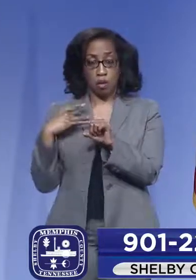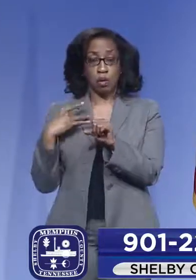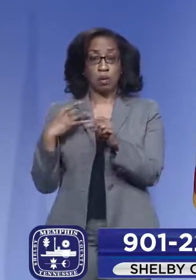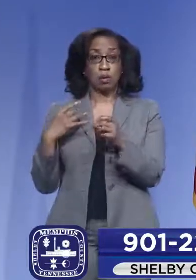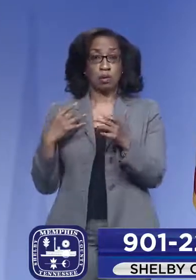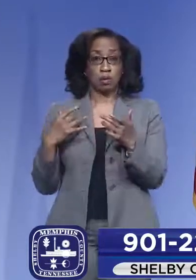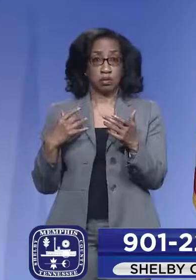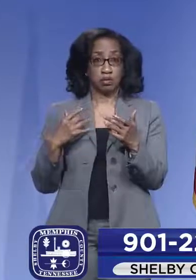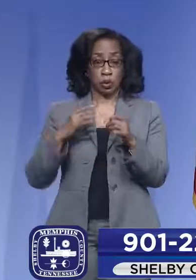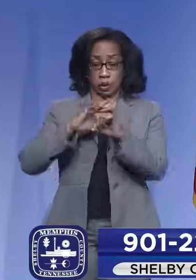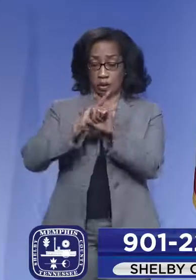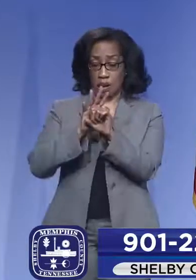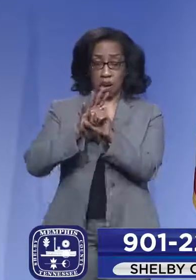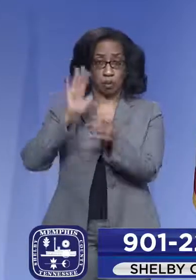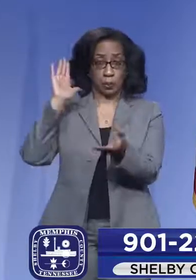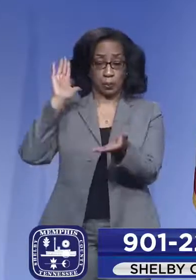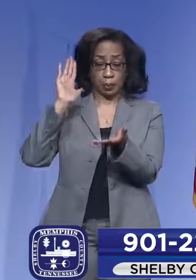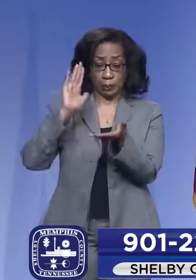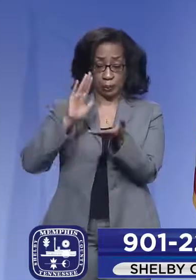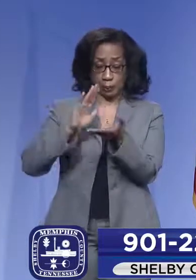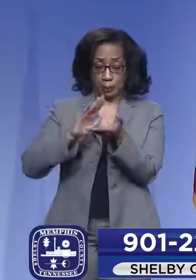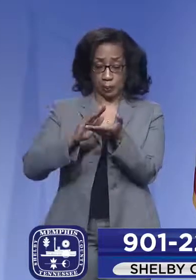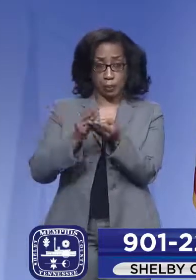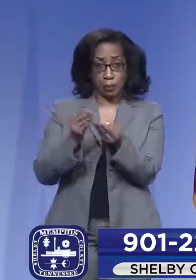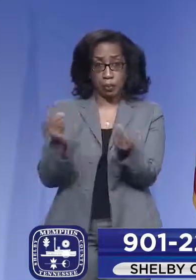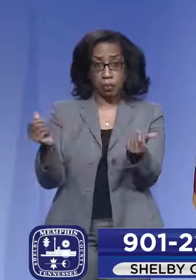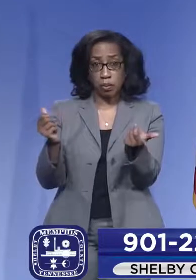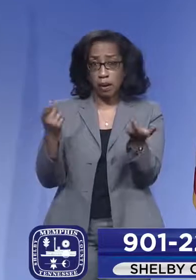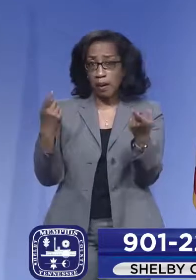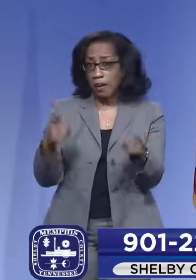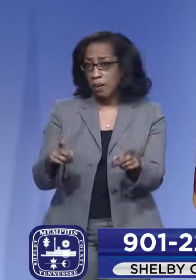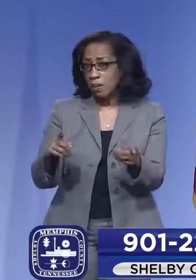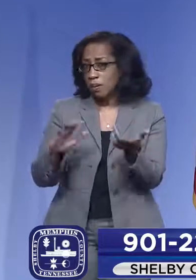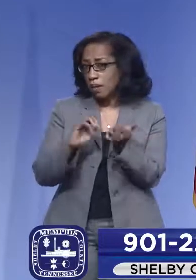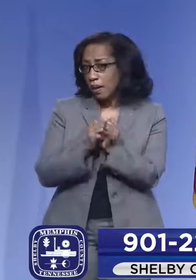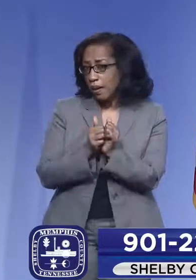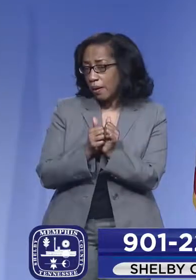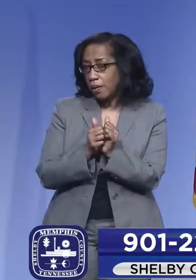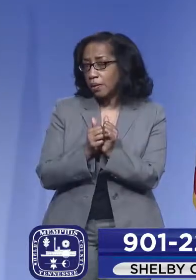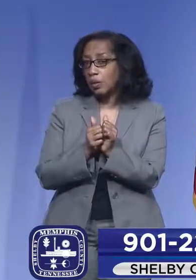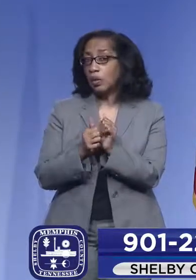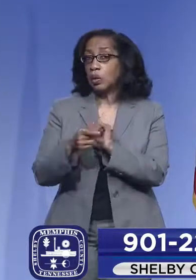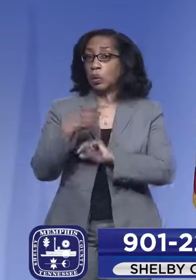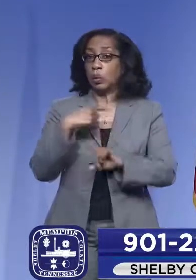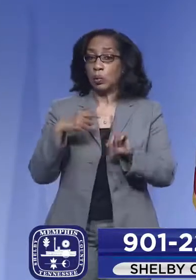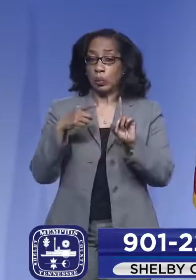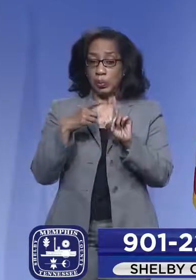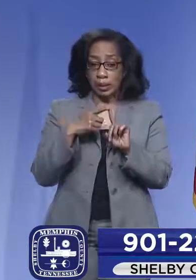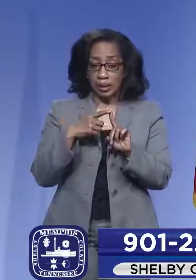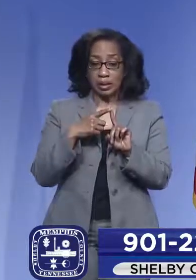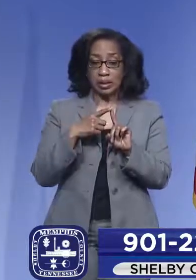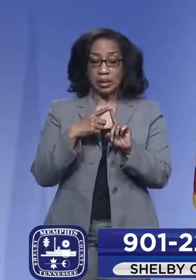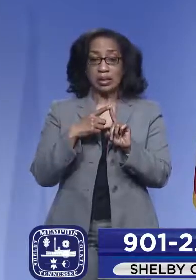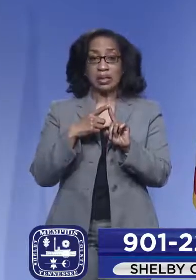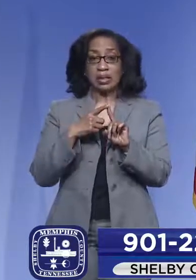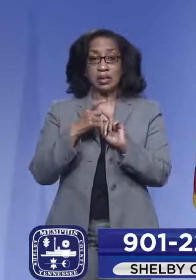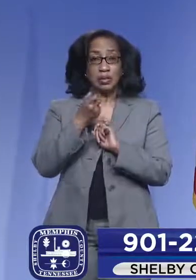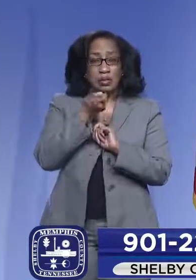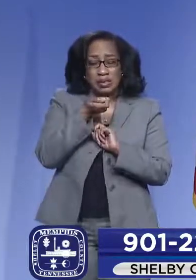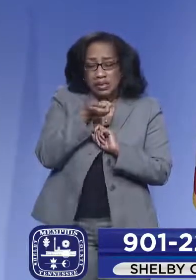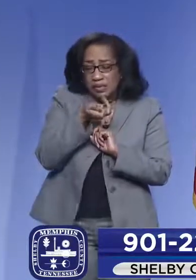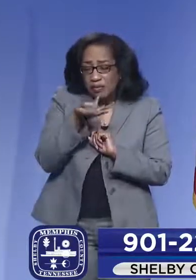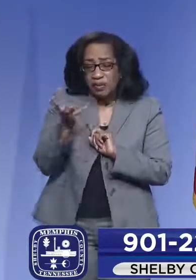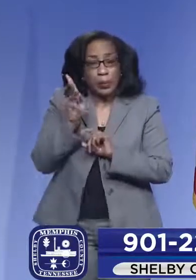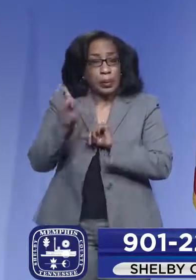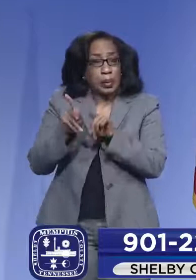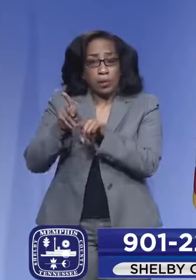for the pandemic only comes when there are too few people left